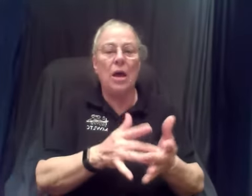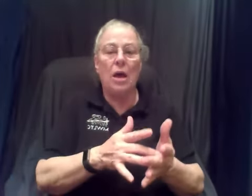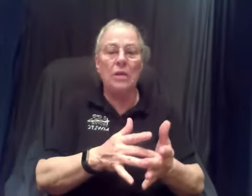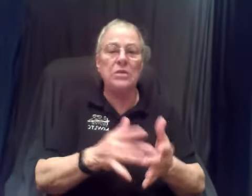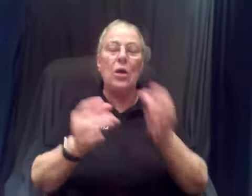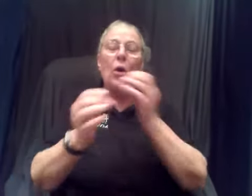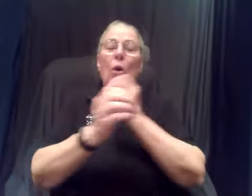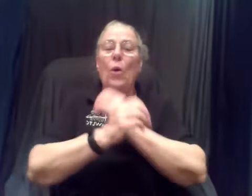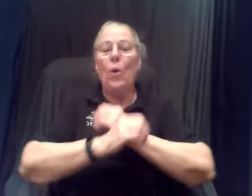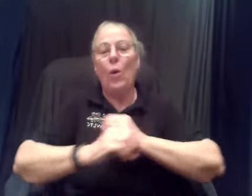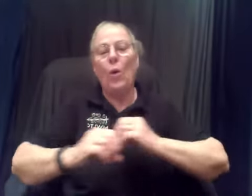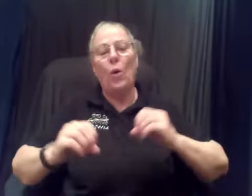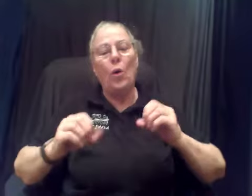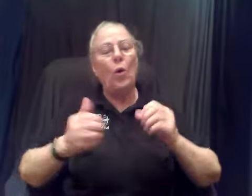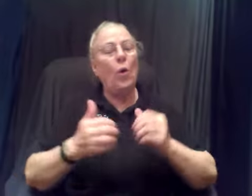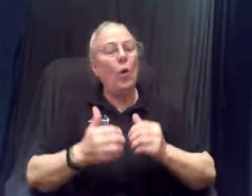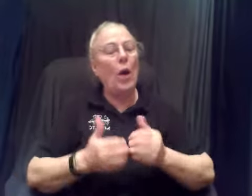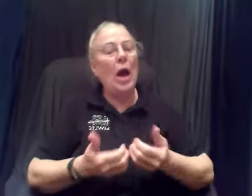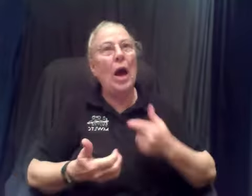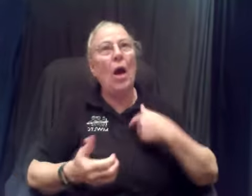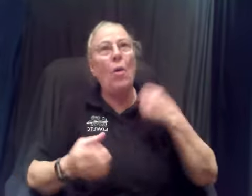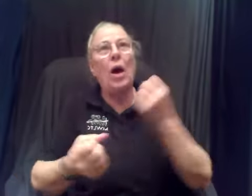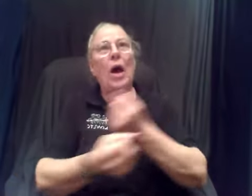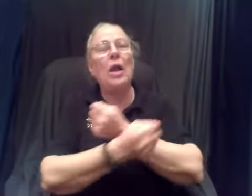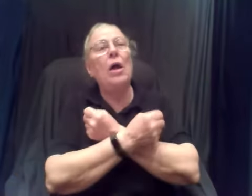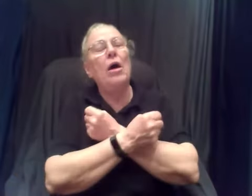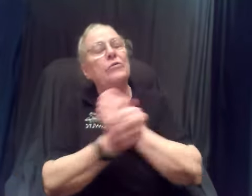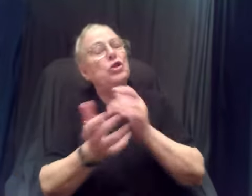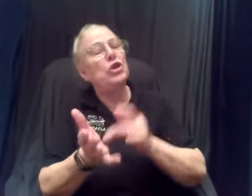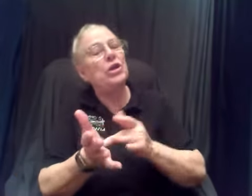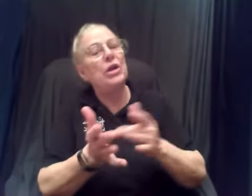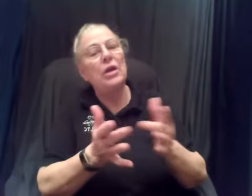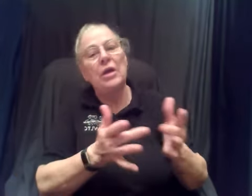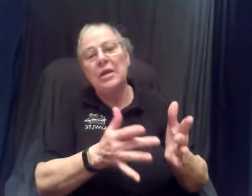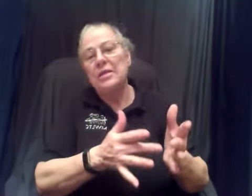Jesus. Oh, how I love Jesus.